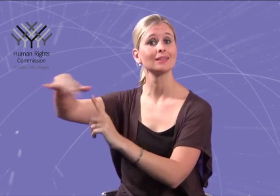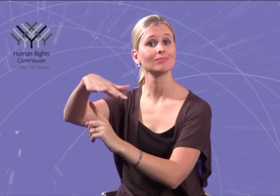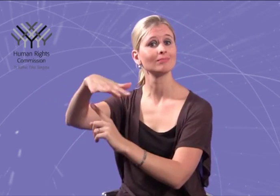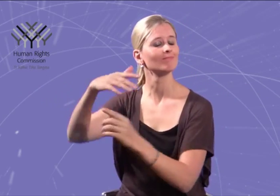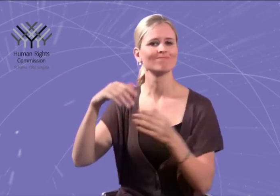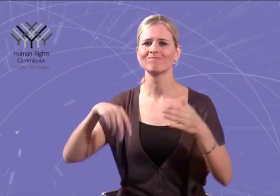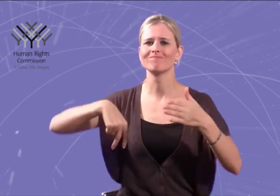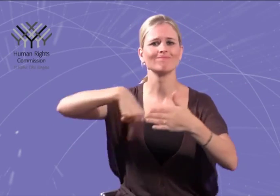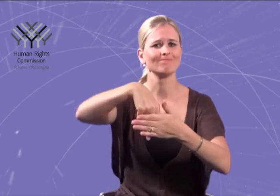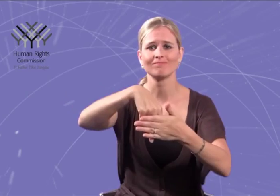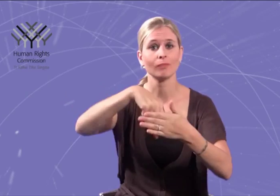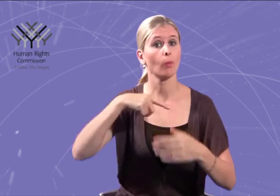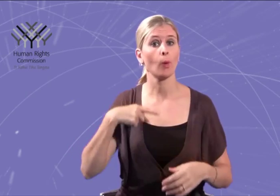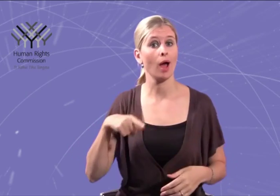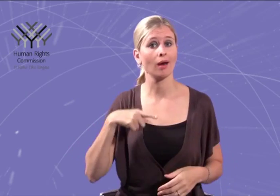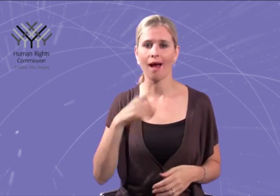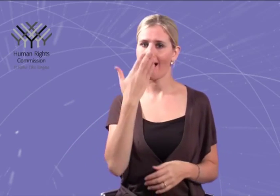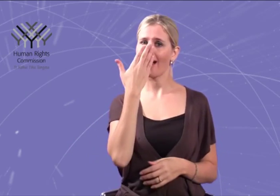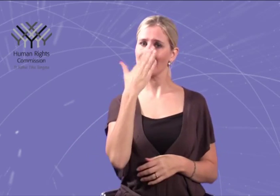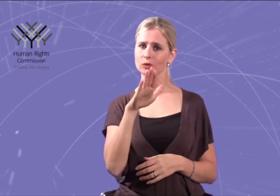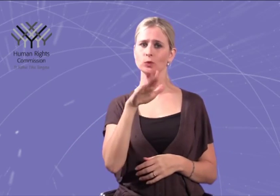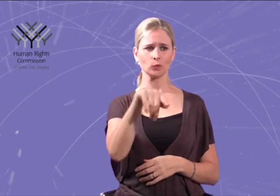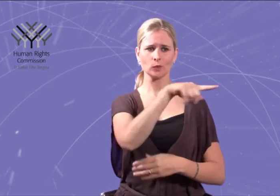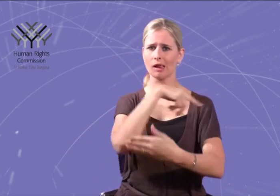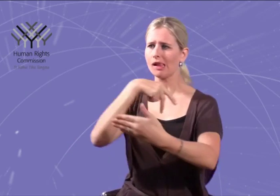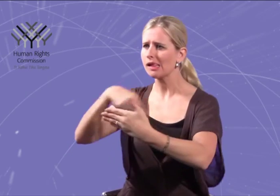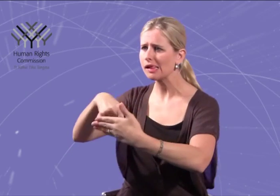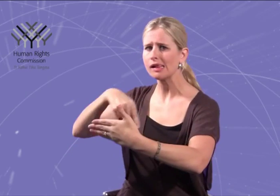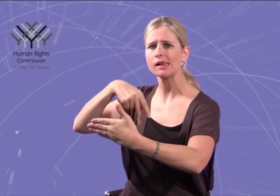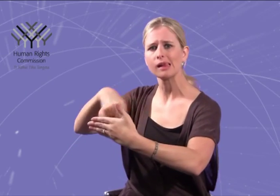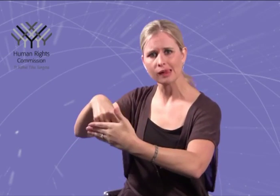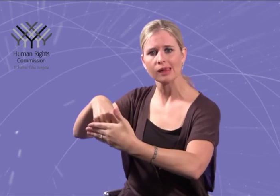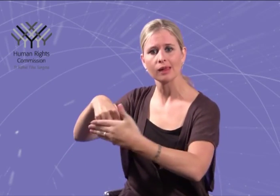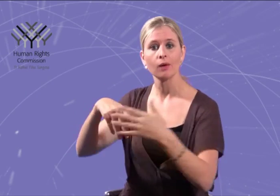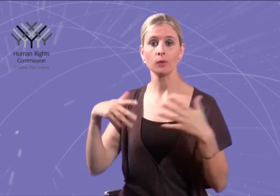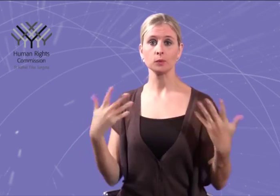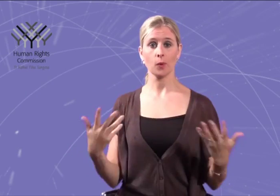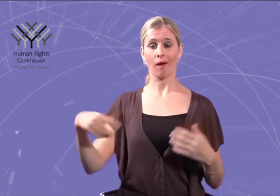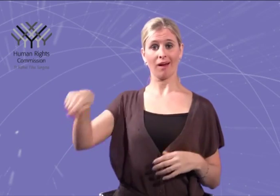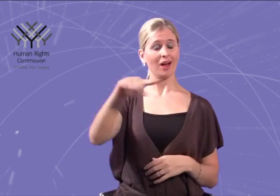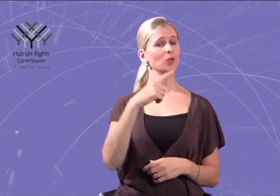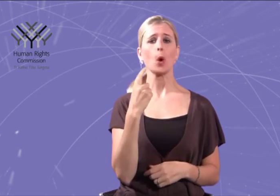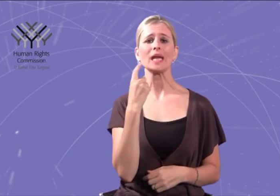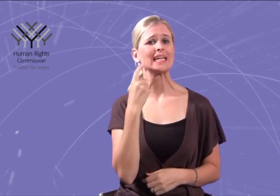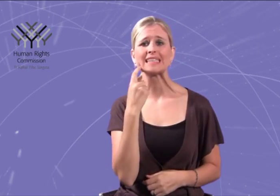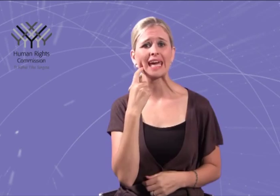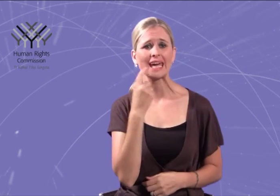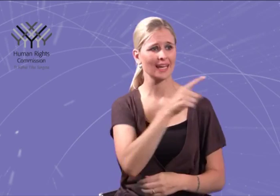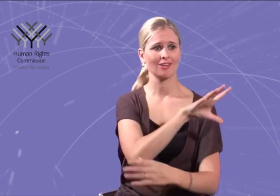be prevented from participating in society the same as other people.